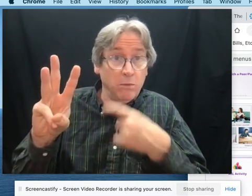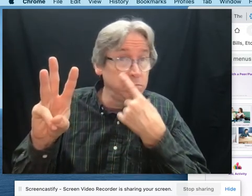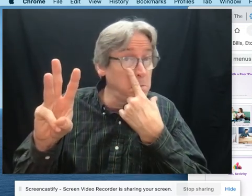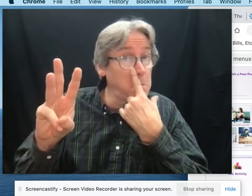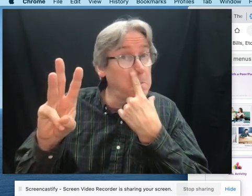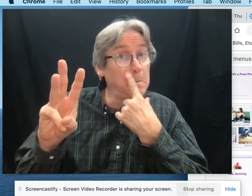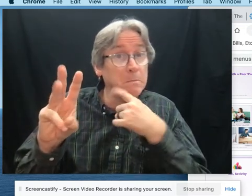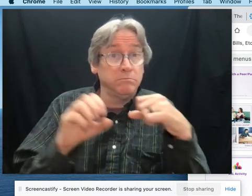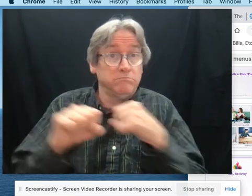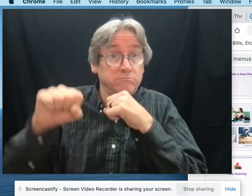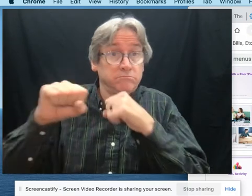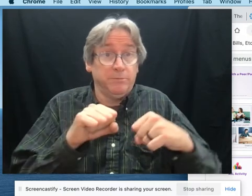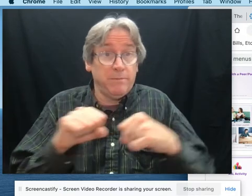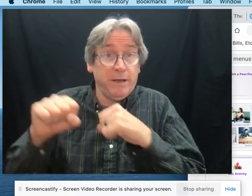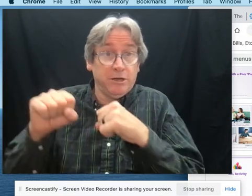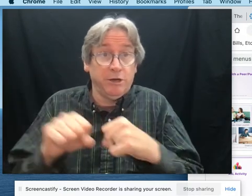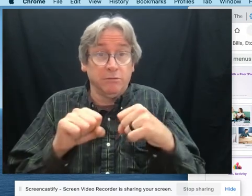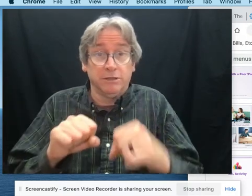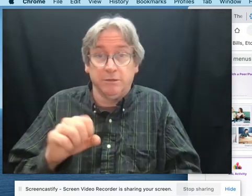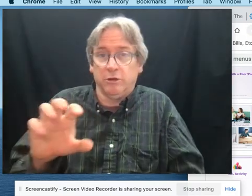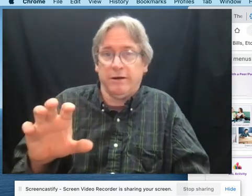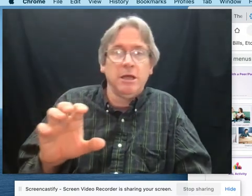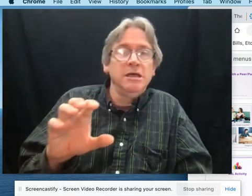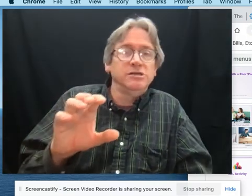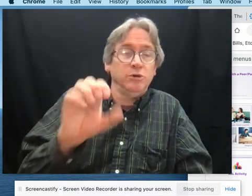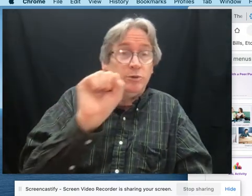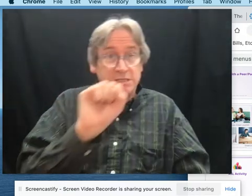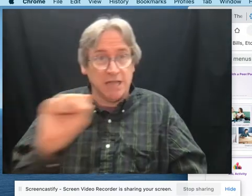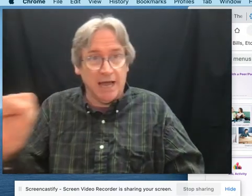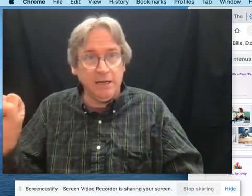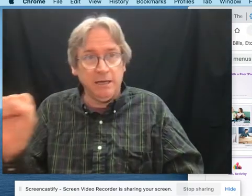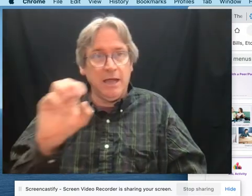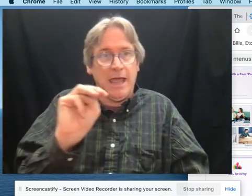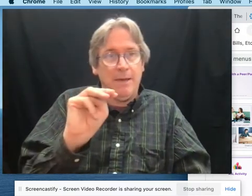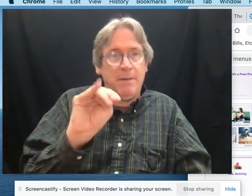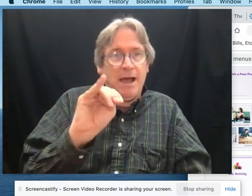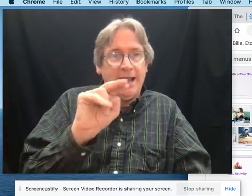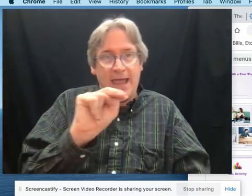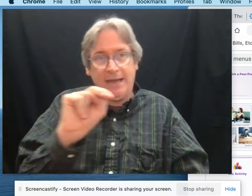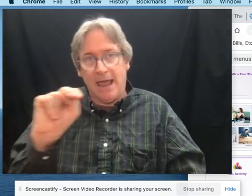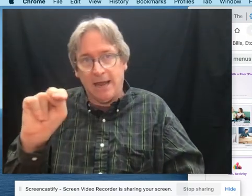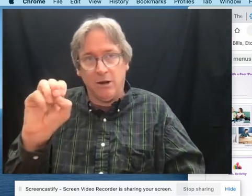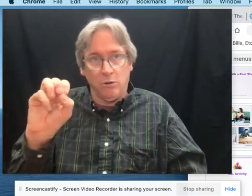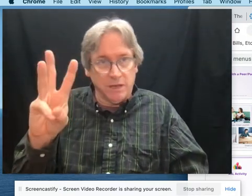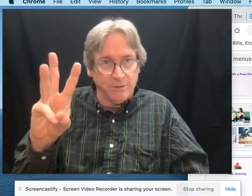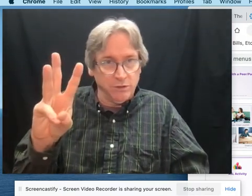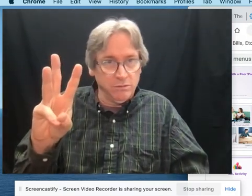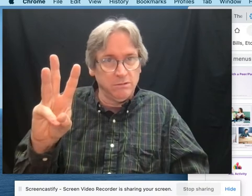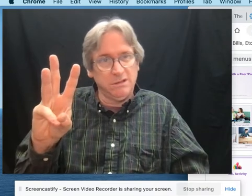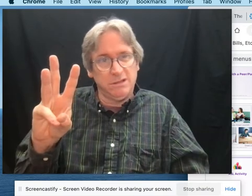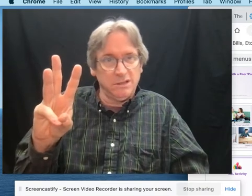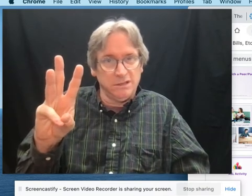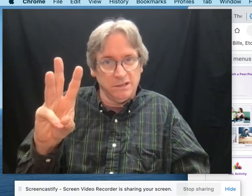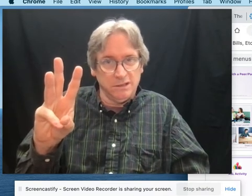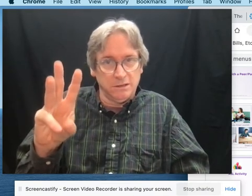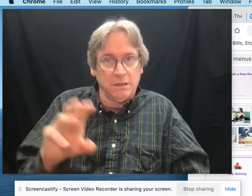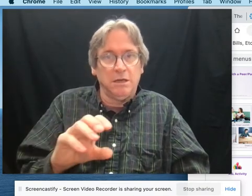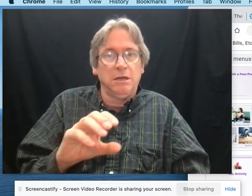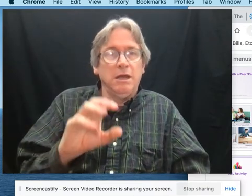minnow right back in here okay so you can slide m i n n o w